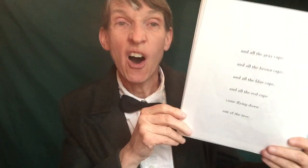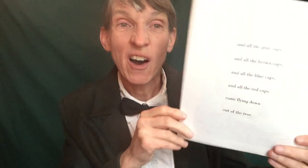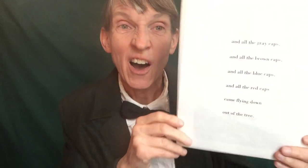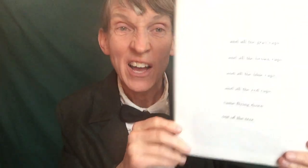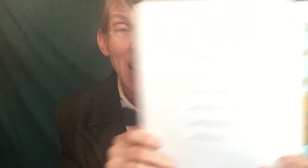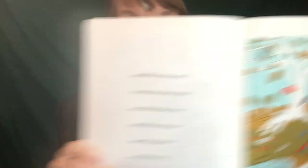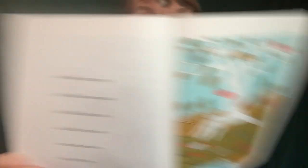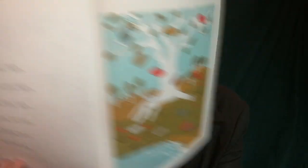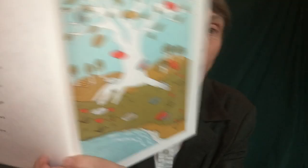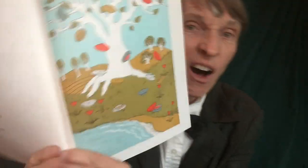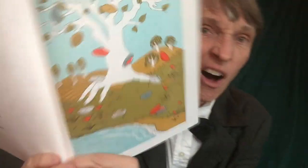And